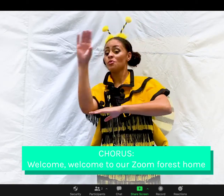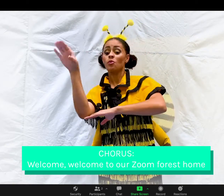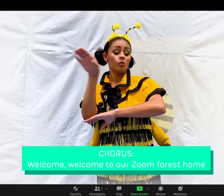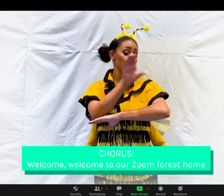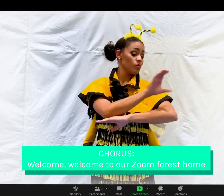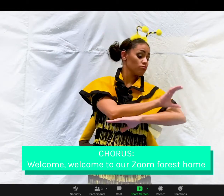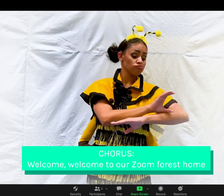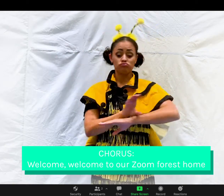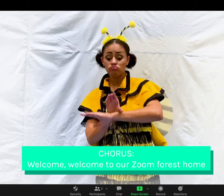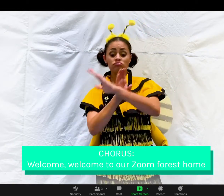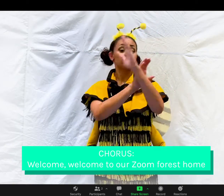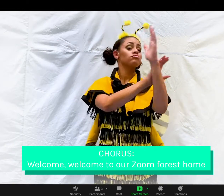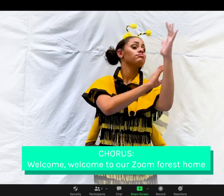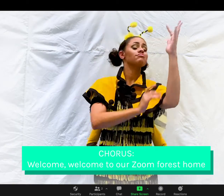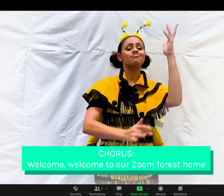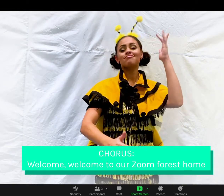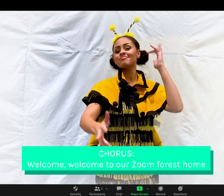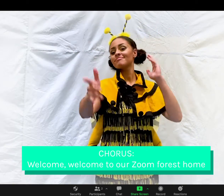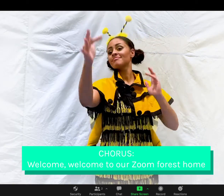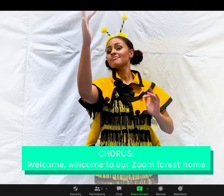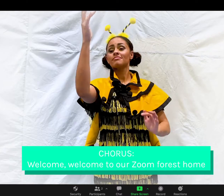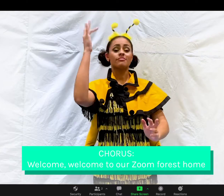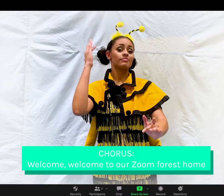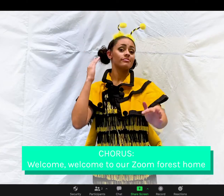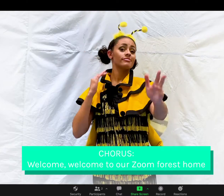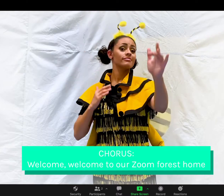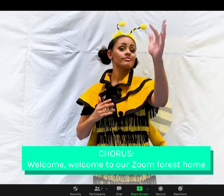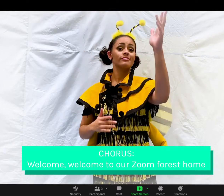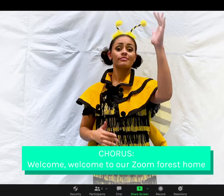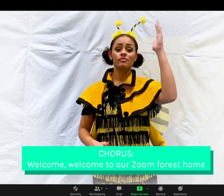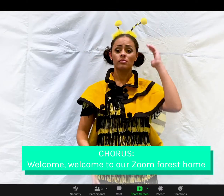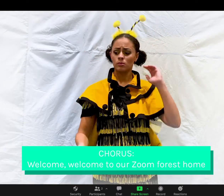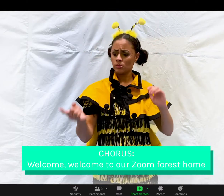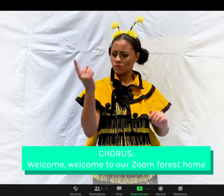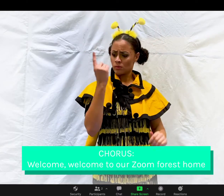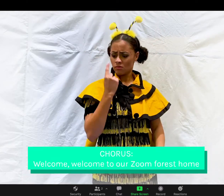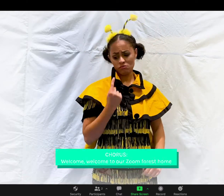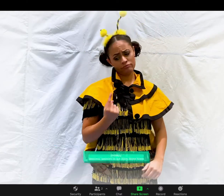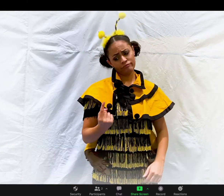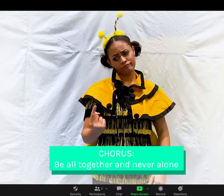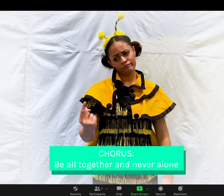Welcome to our zoo forest home.